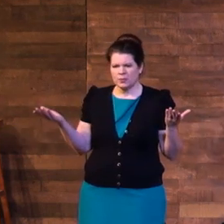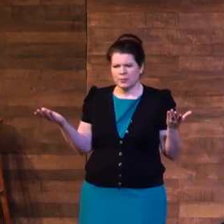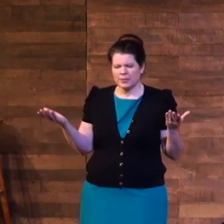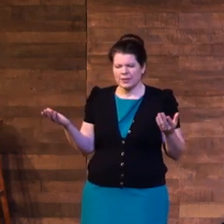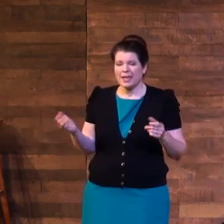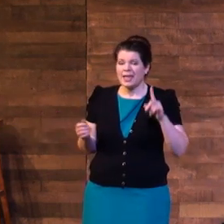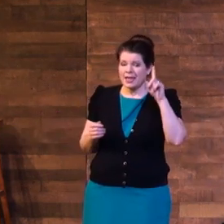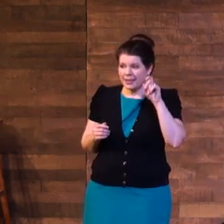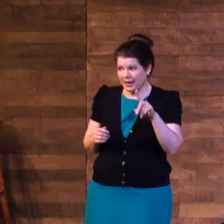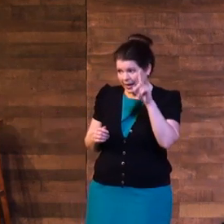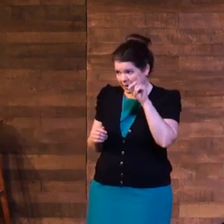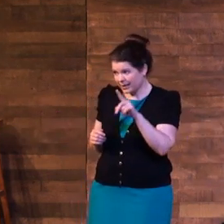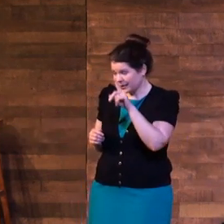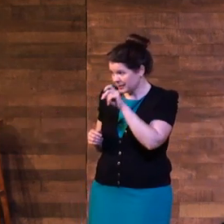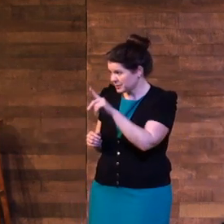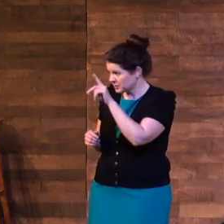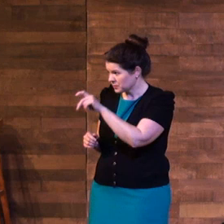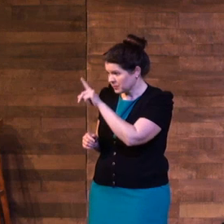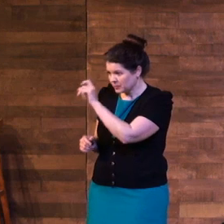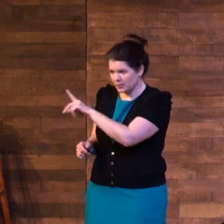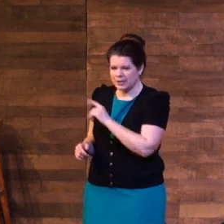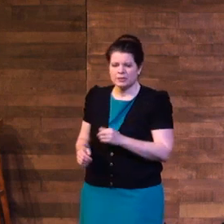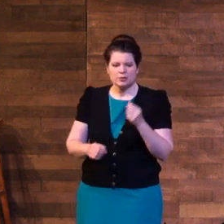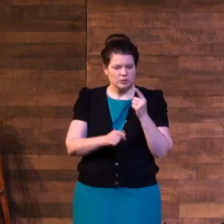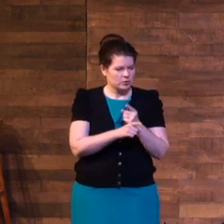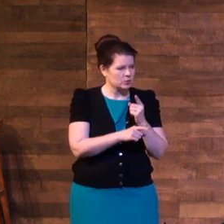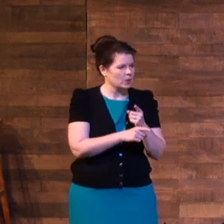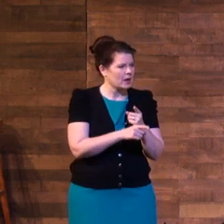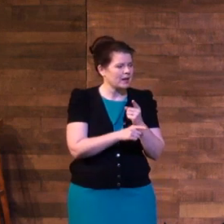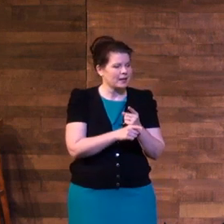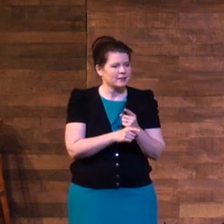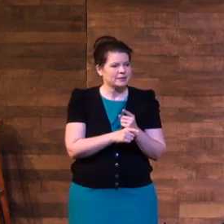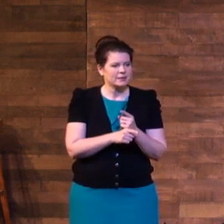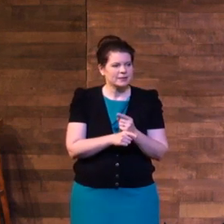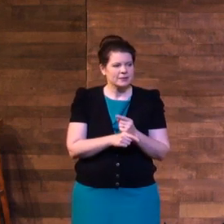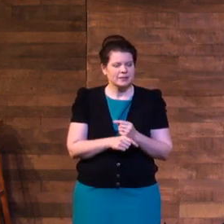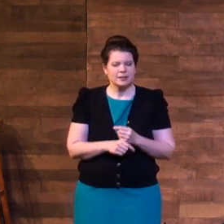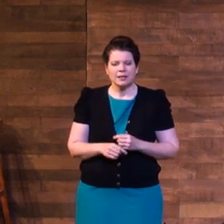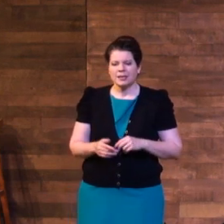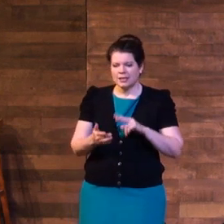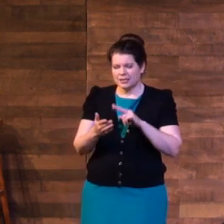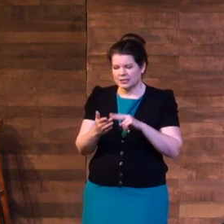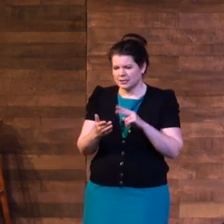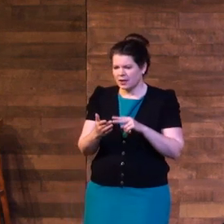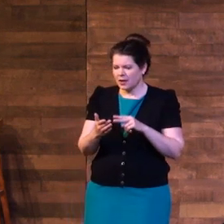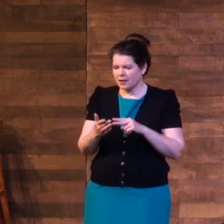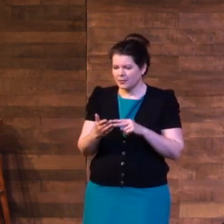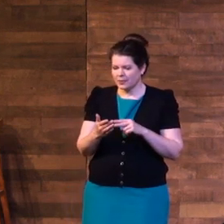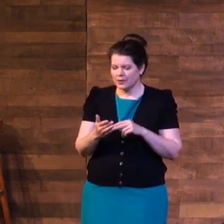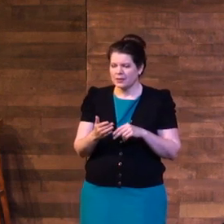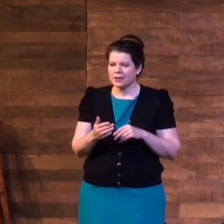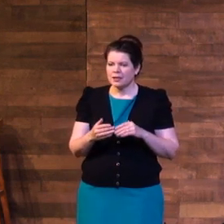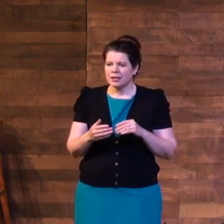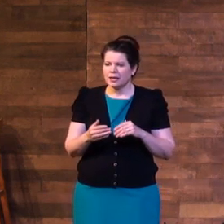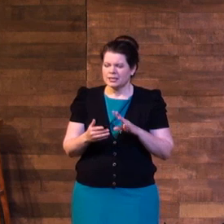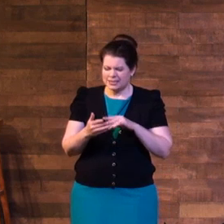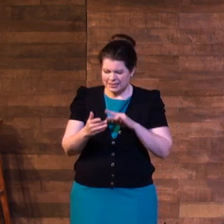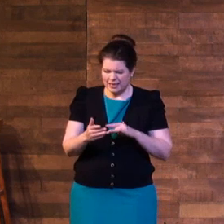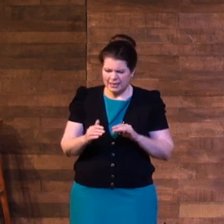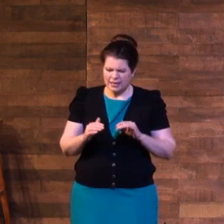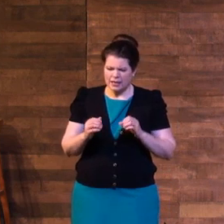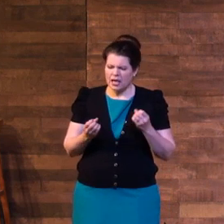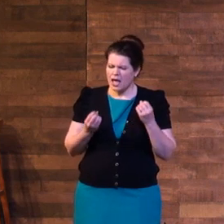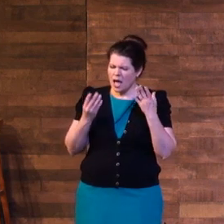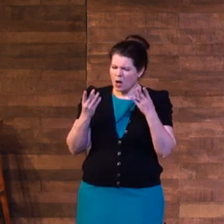There's a research article published within the last year or two, and they sought to answer the question, how many questions does